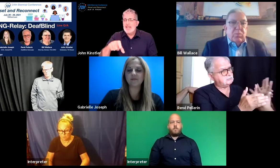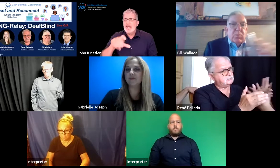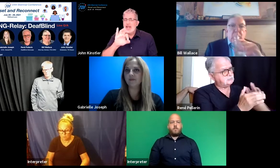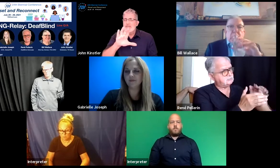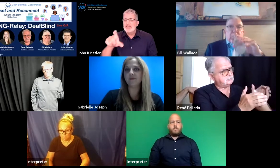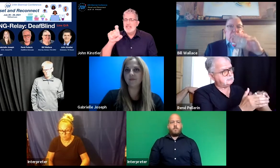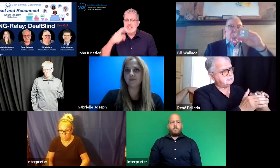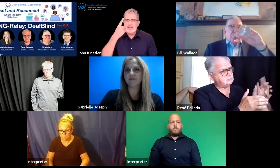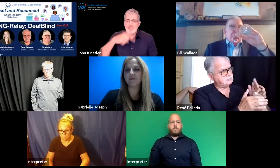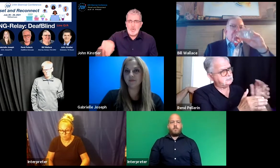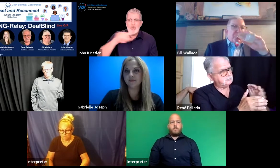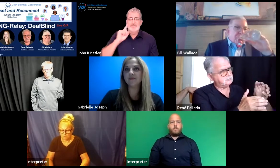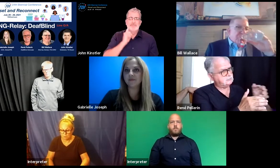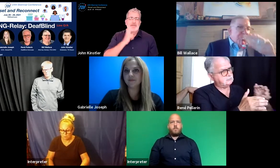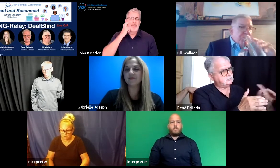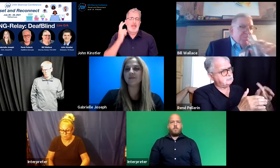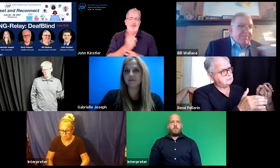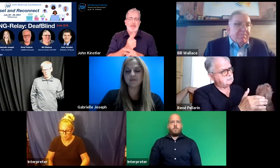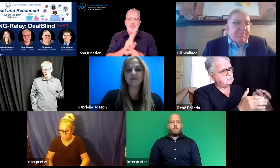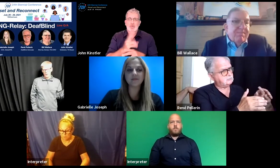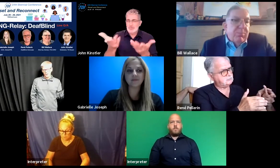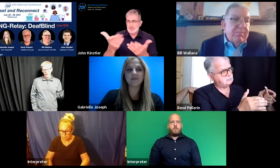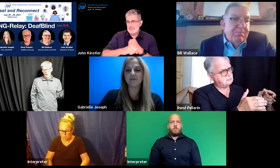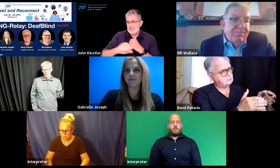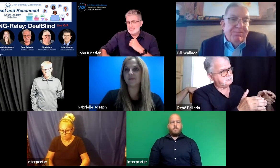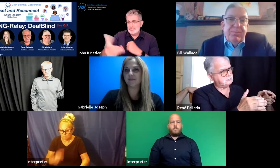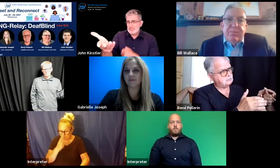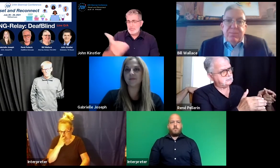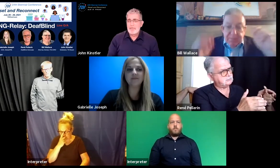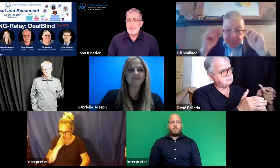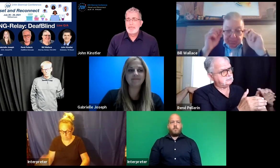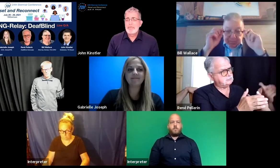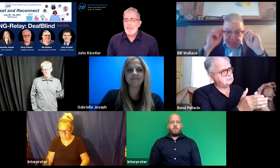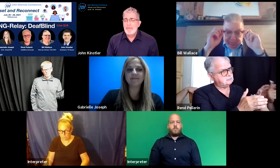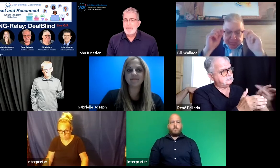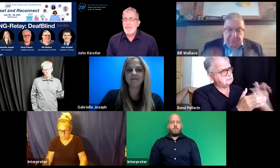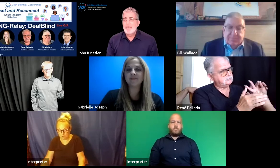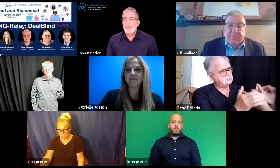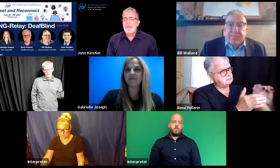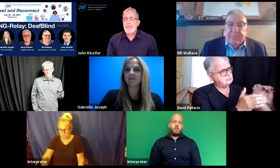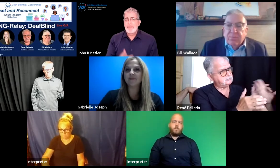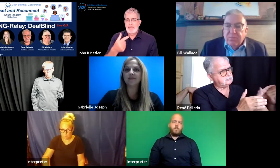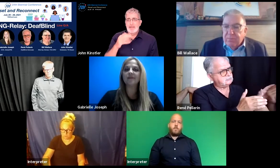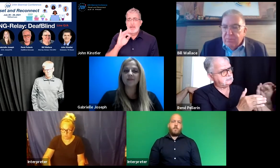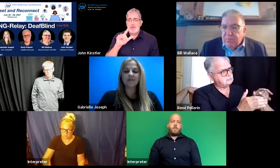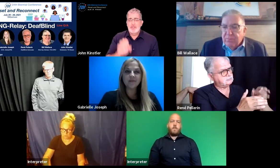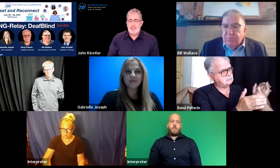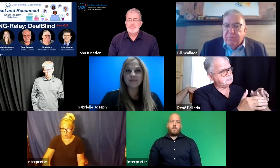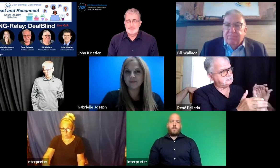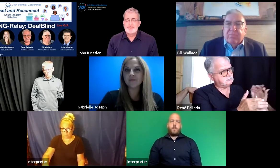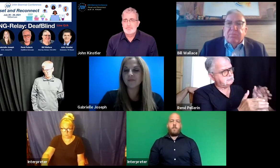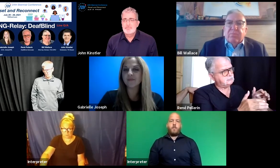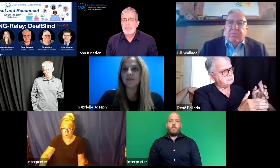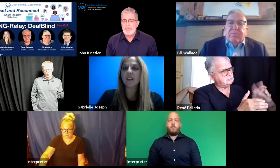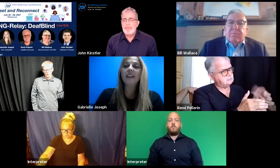with the corporate, working hand in hand with the FCC, and what needs to be provided for the deaf-blind individuals? Do you mind elaborating a bit